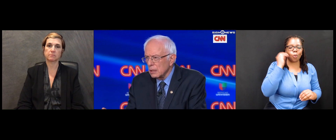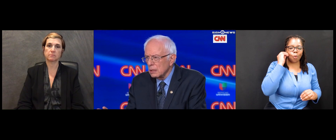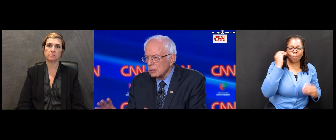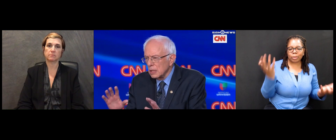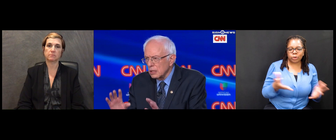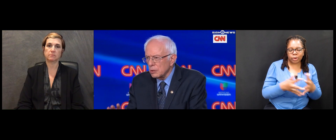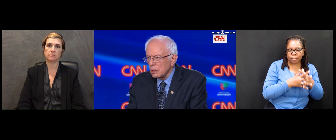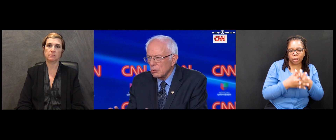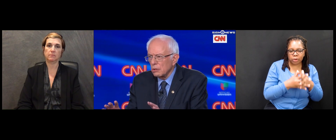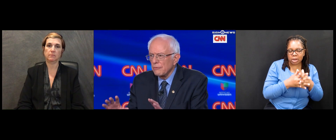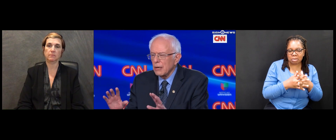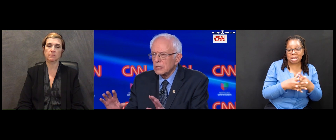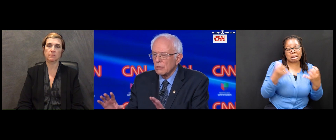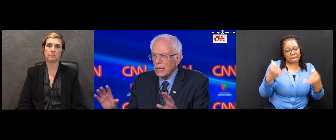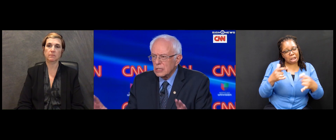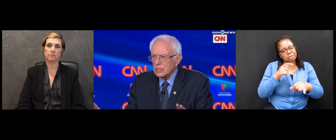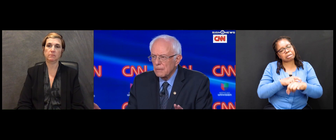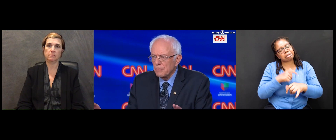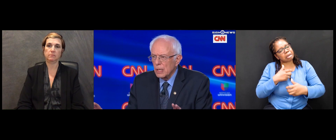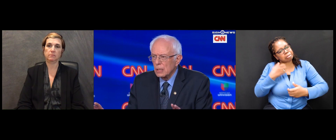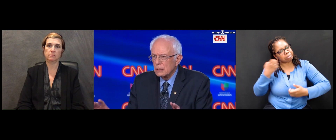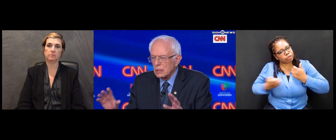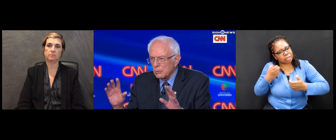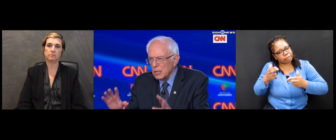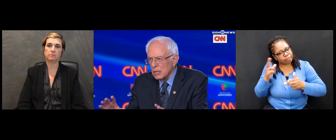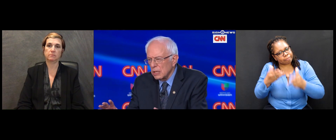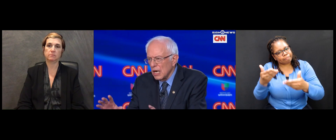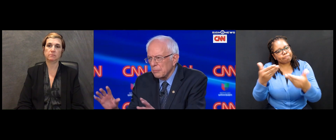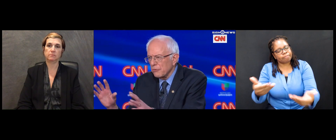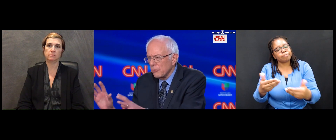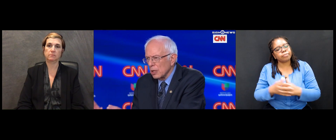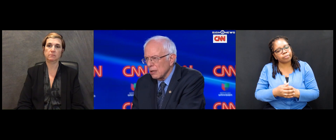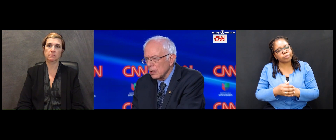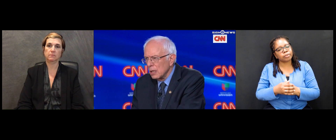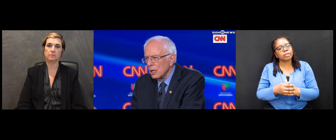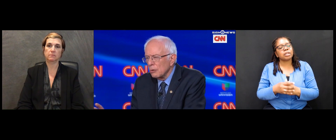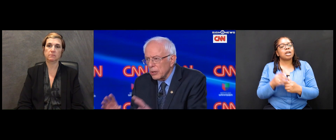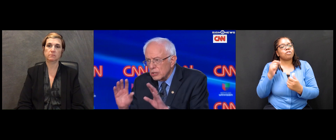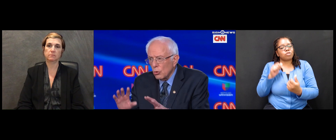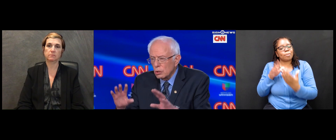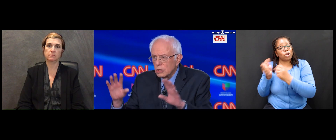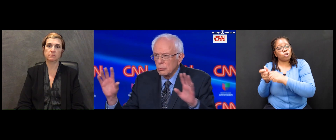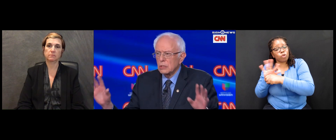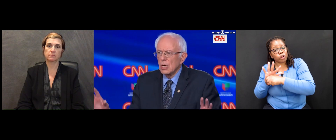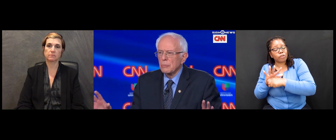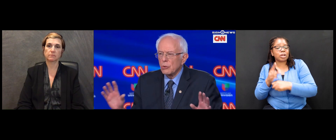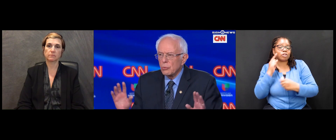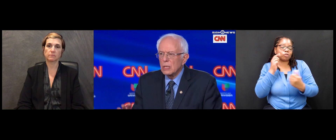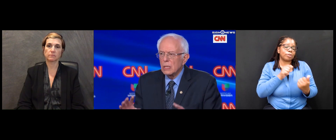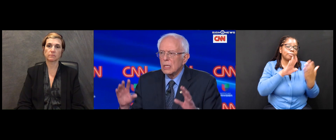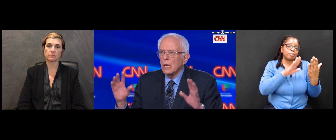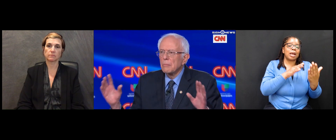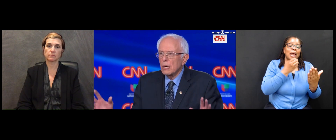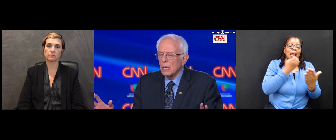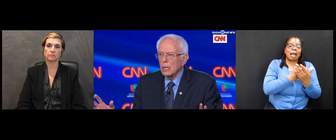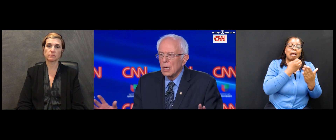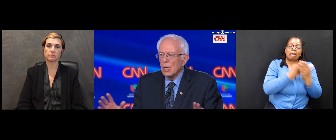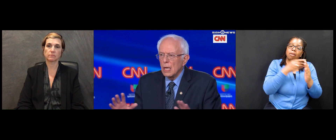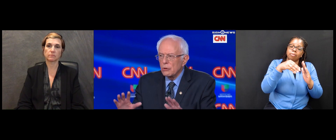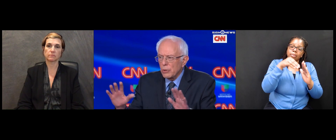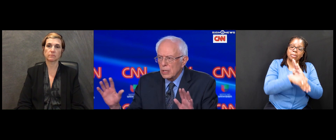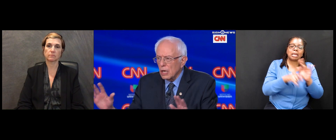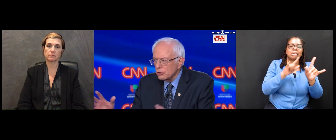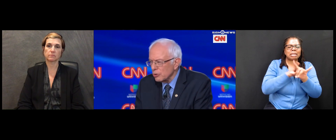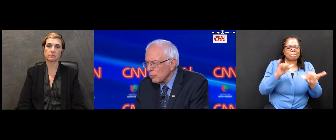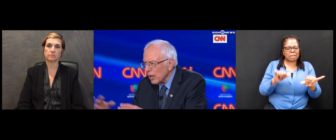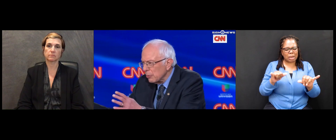aggressively, dealing with the coronavirus crisis, to deal with the economic fallout, but it's also a time to rethink America